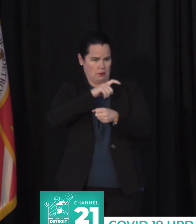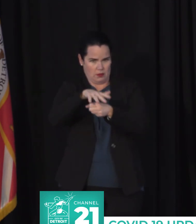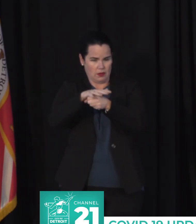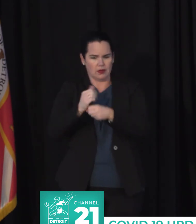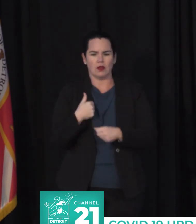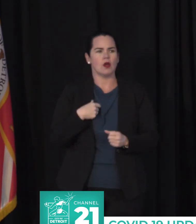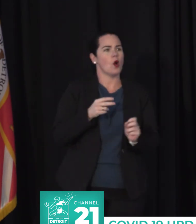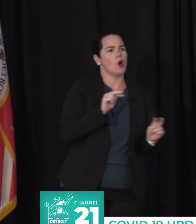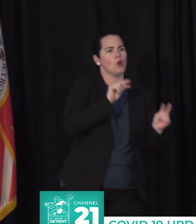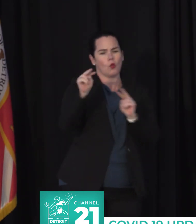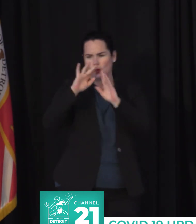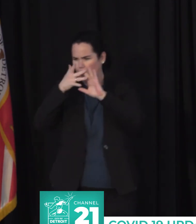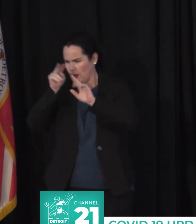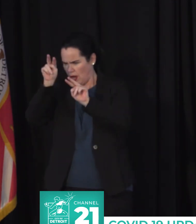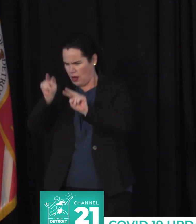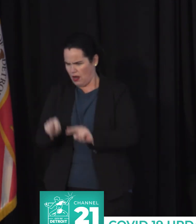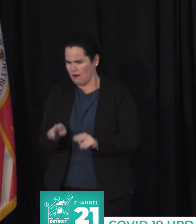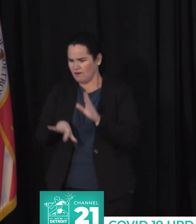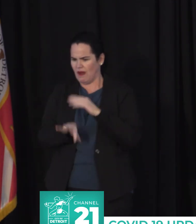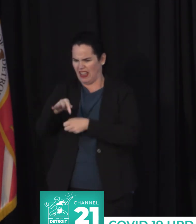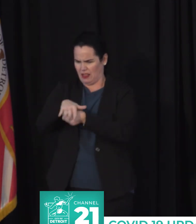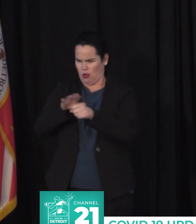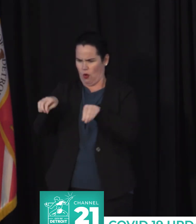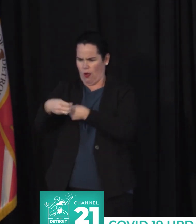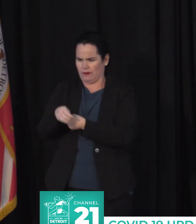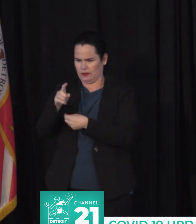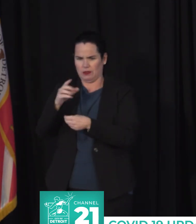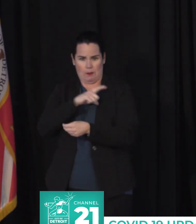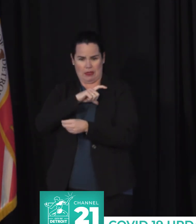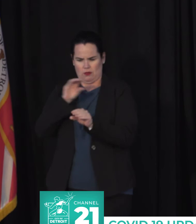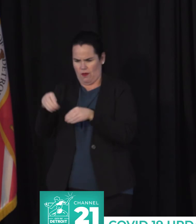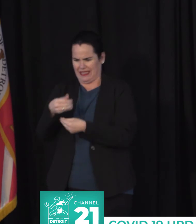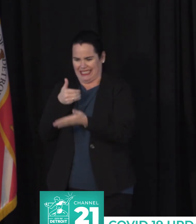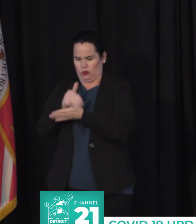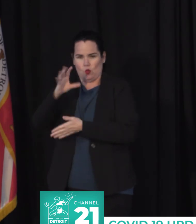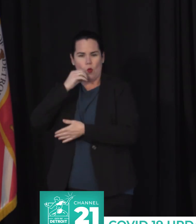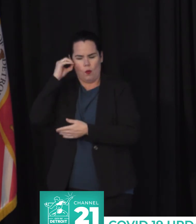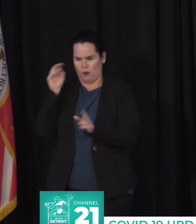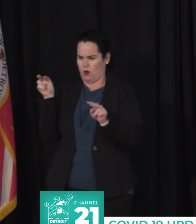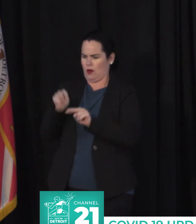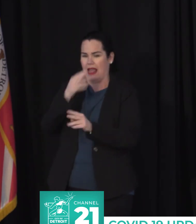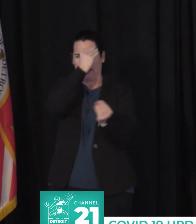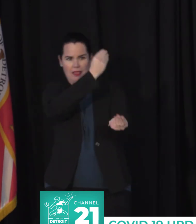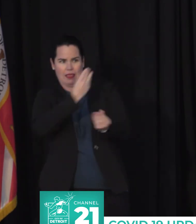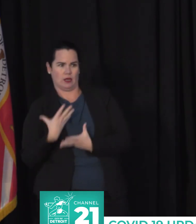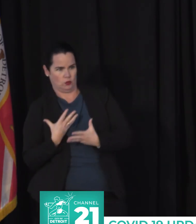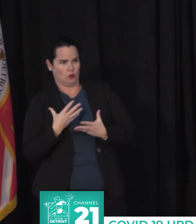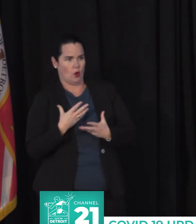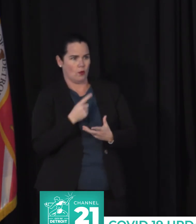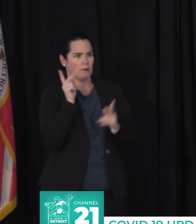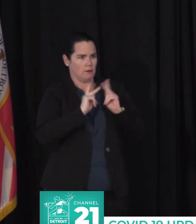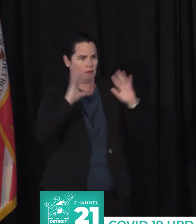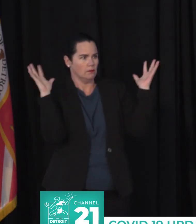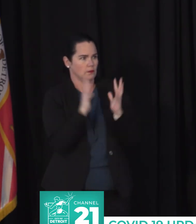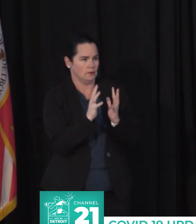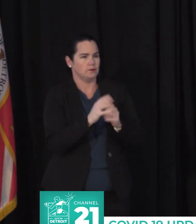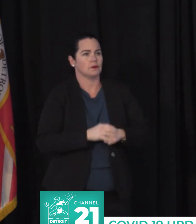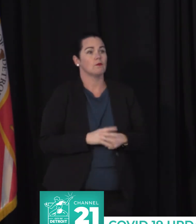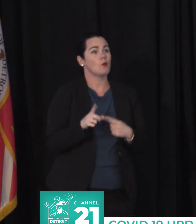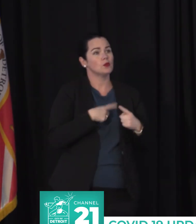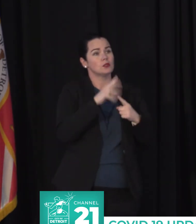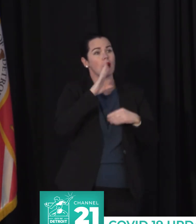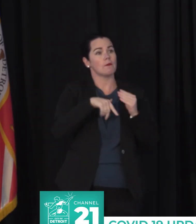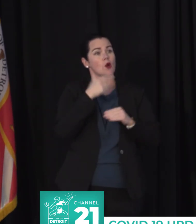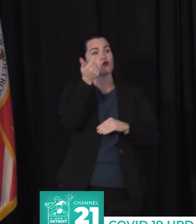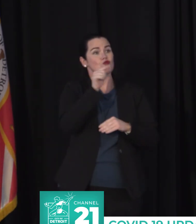their precinct phone number and give us a call and let us know where any groups are congregating. But when you talk about the Greenlight specifically, we'll be leveraging